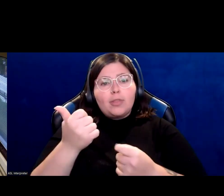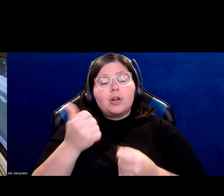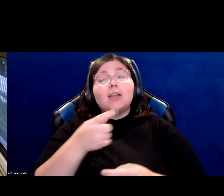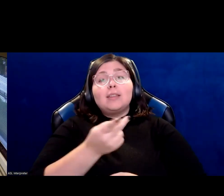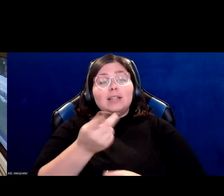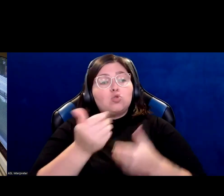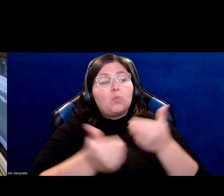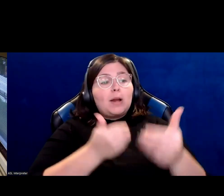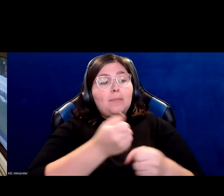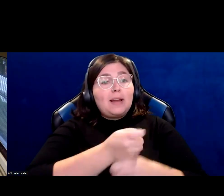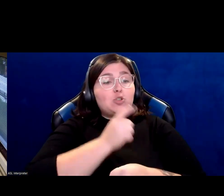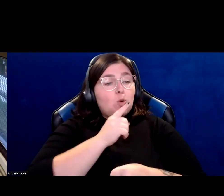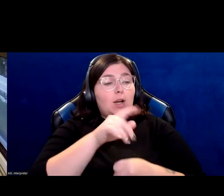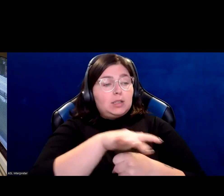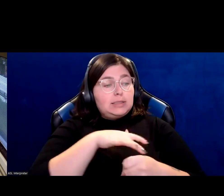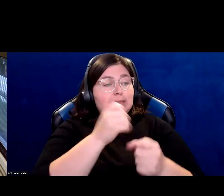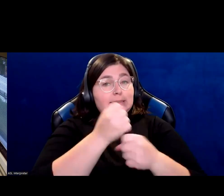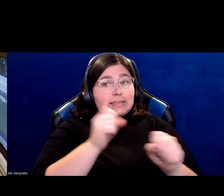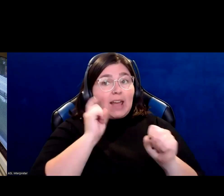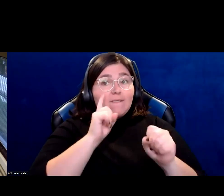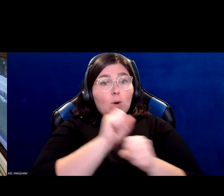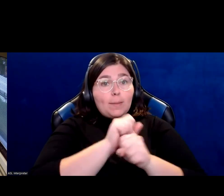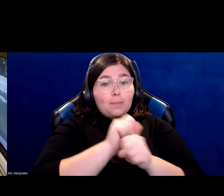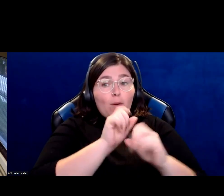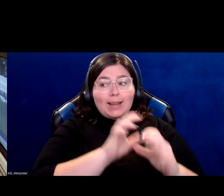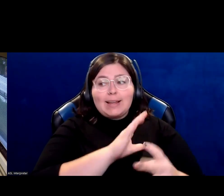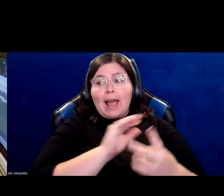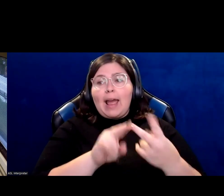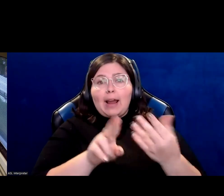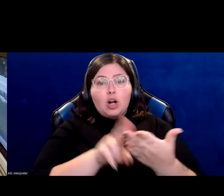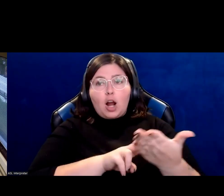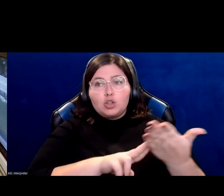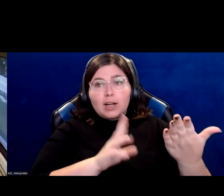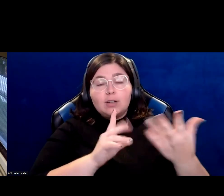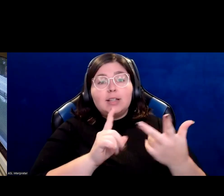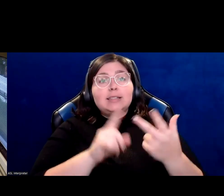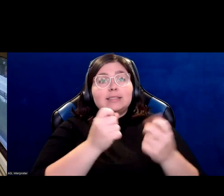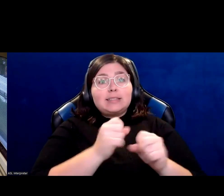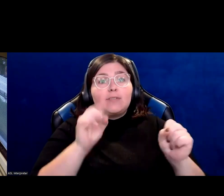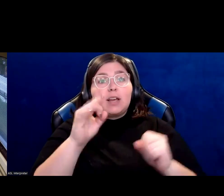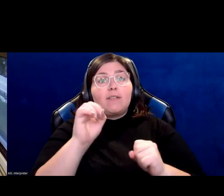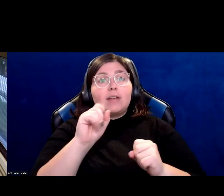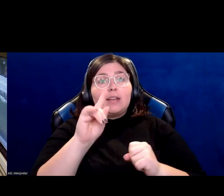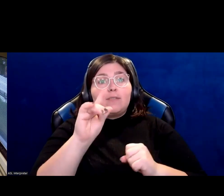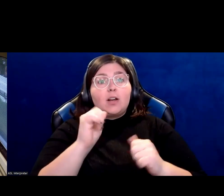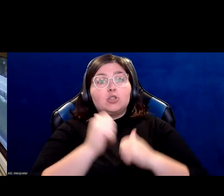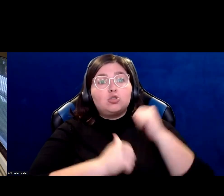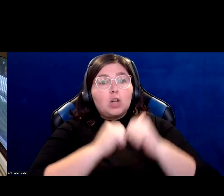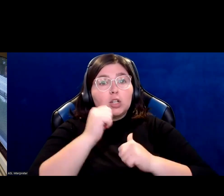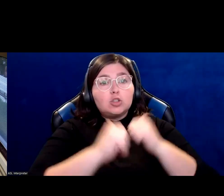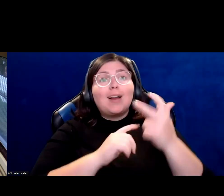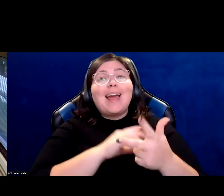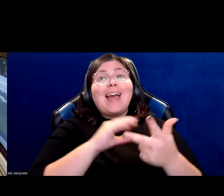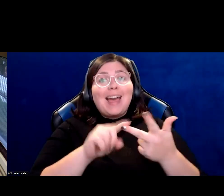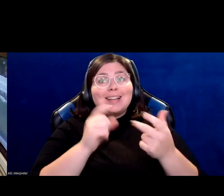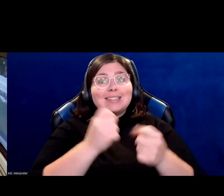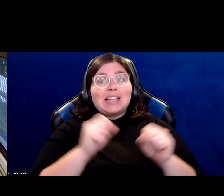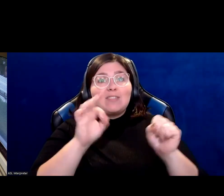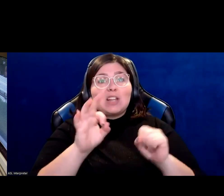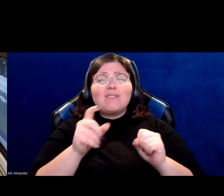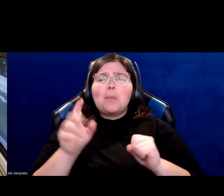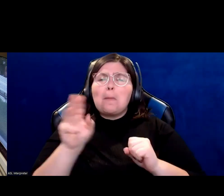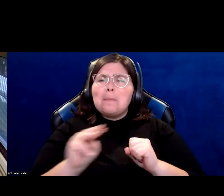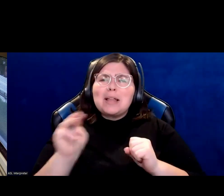ensure a safe working environment for our employees and our contractors, the safety of our infrastructure assets, as well as the safety of the 1 million gallons